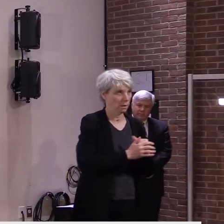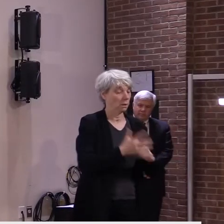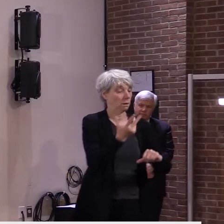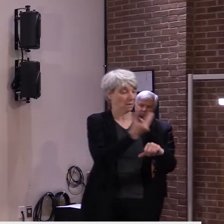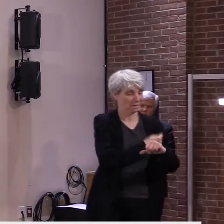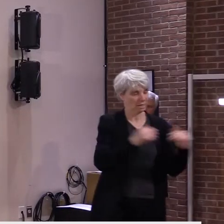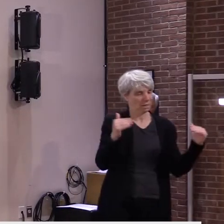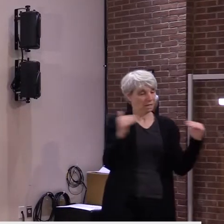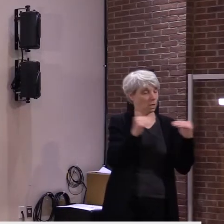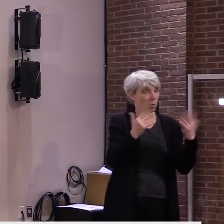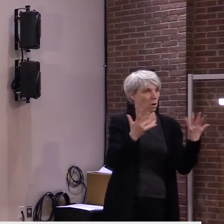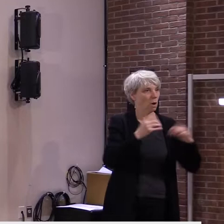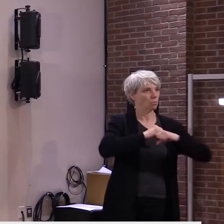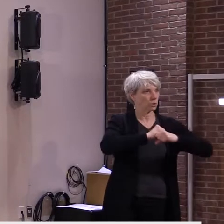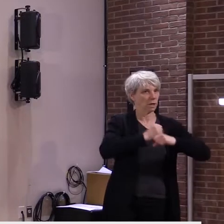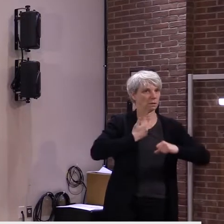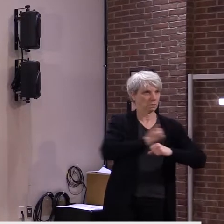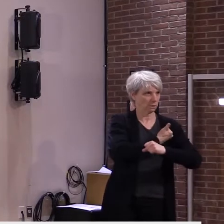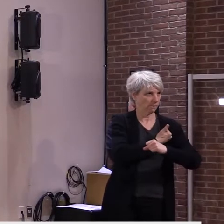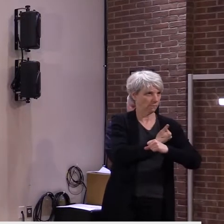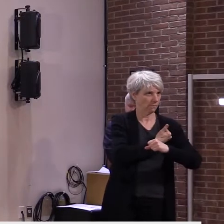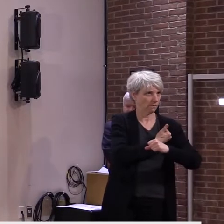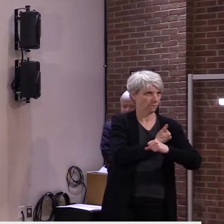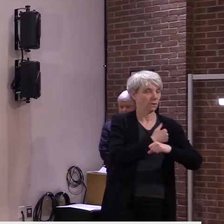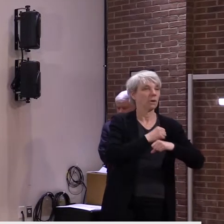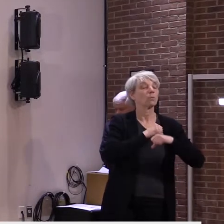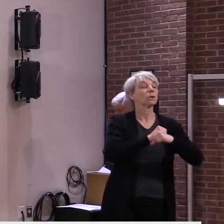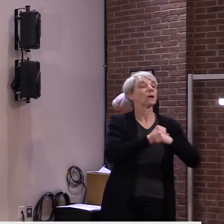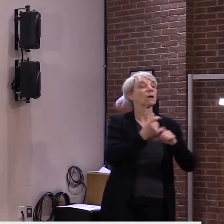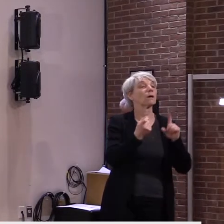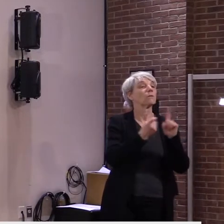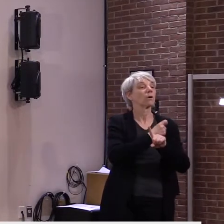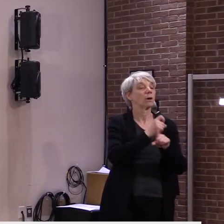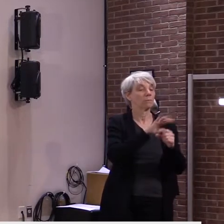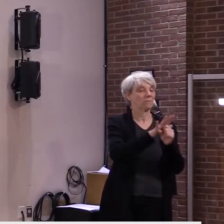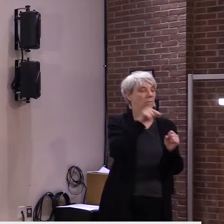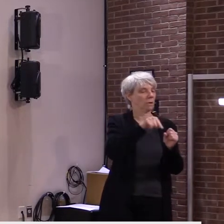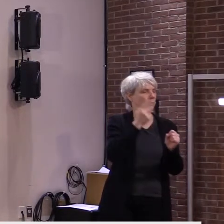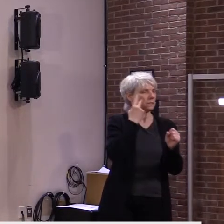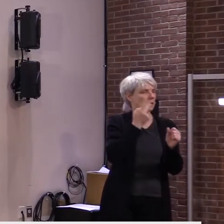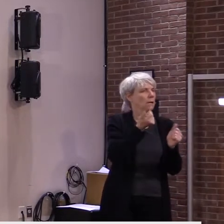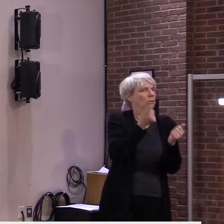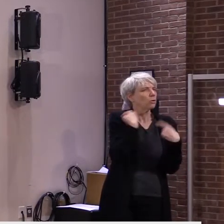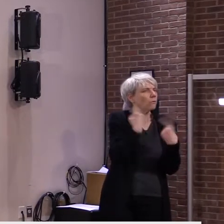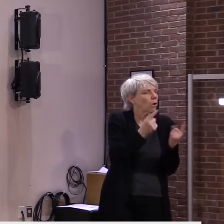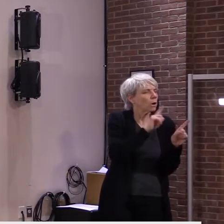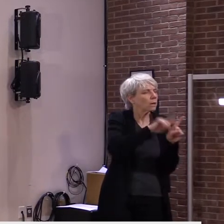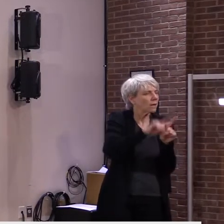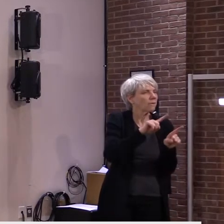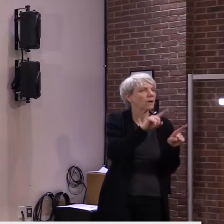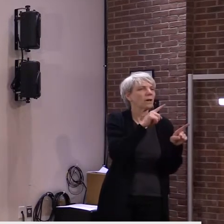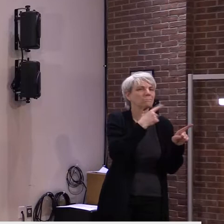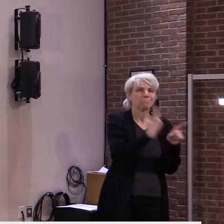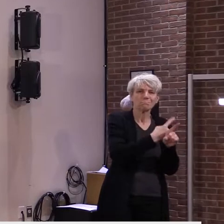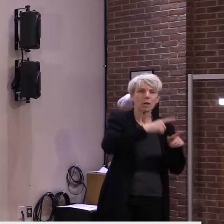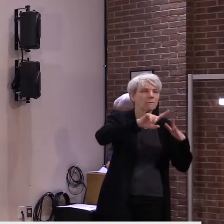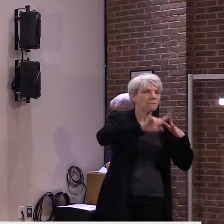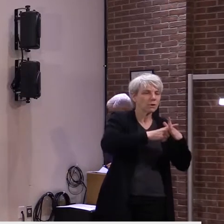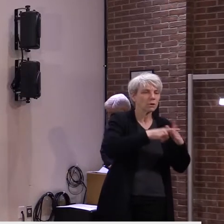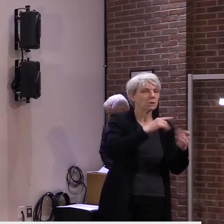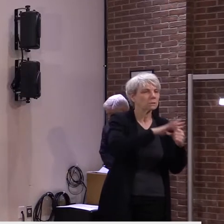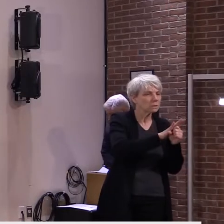protection. It protects against the variants we've seen. Data shows vaccinated people are unlikely to spread the